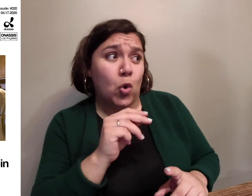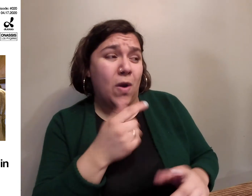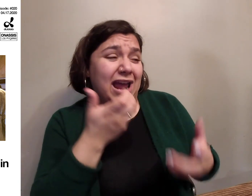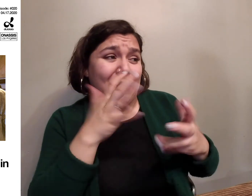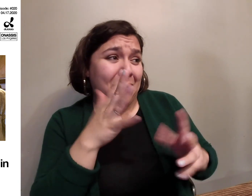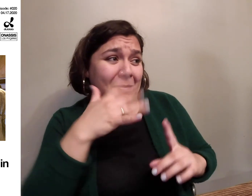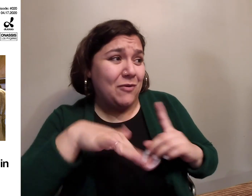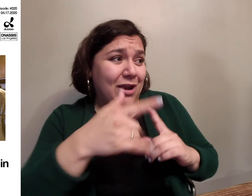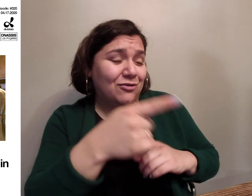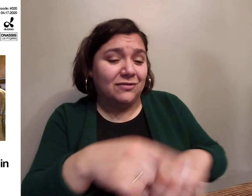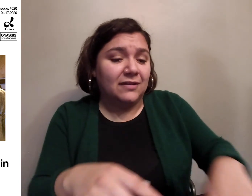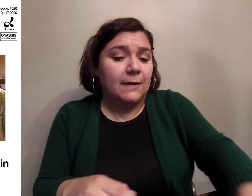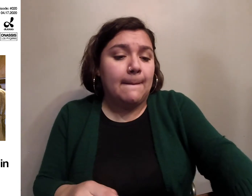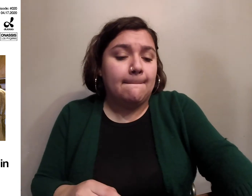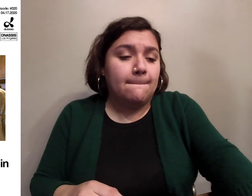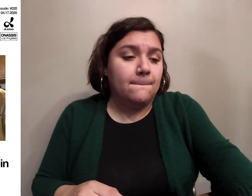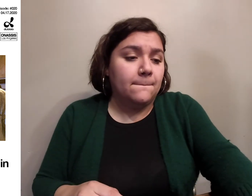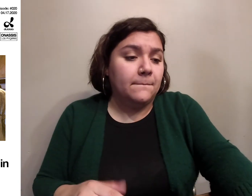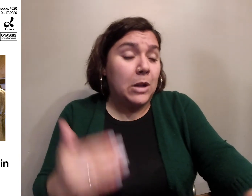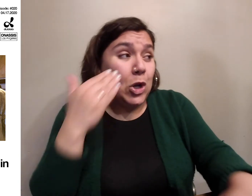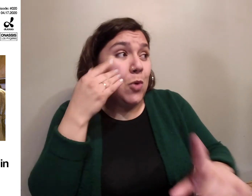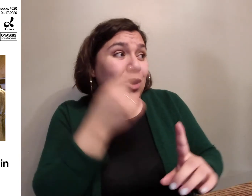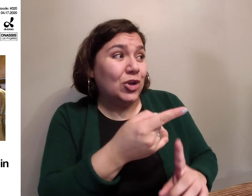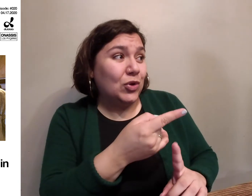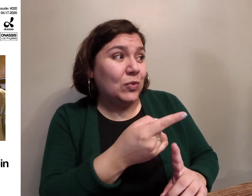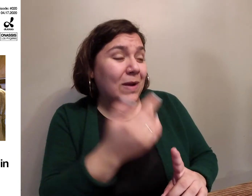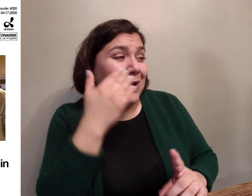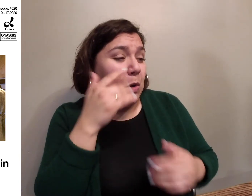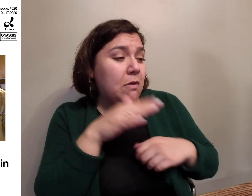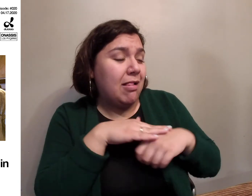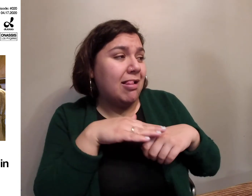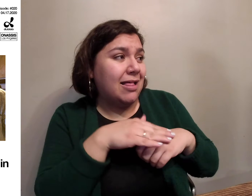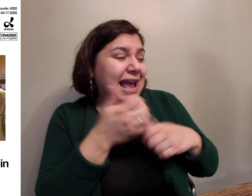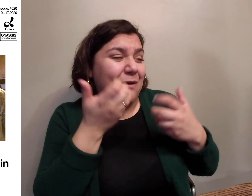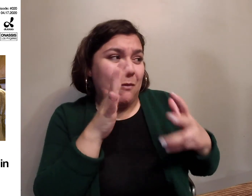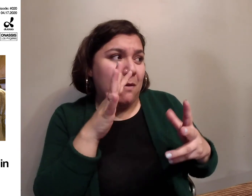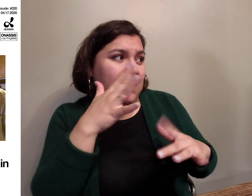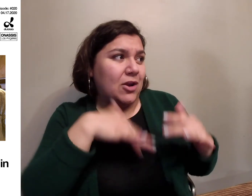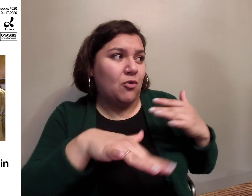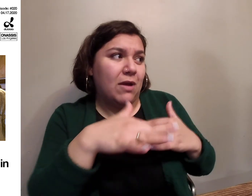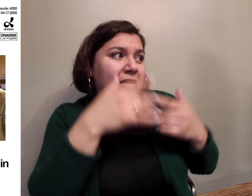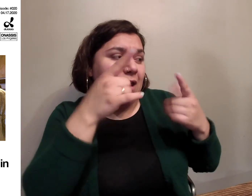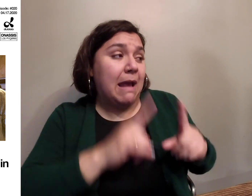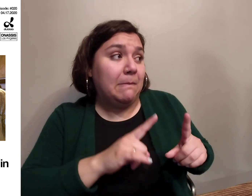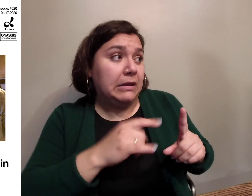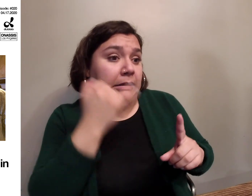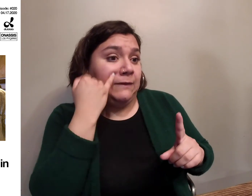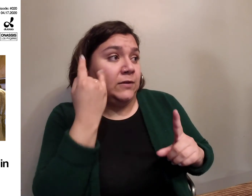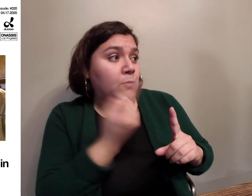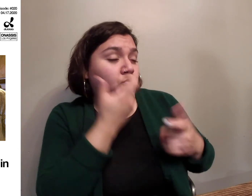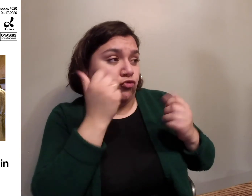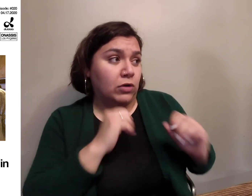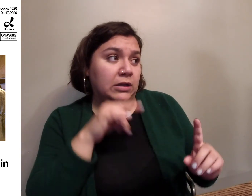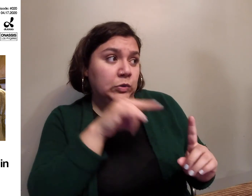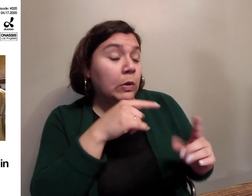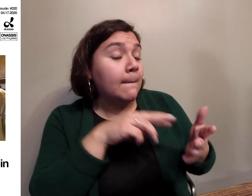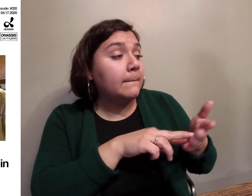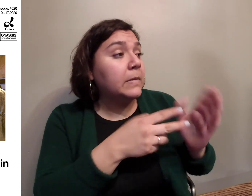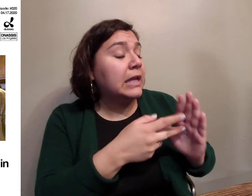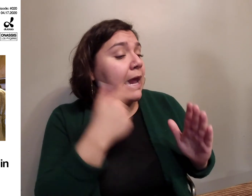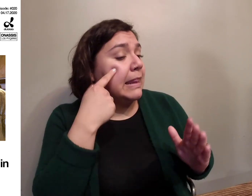wouldn't. Knowing you as I do a little bit, I really wouldn't want to be around. But I think the vulnerability of this situation